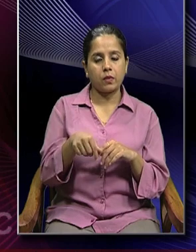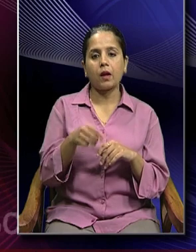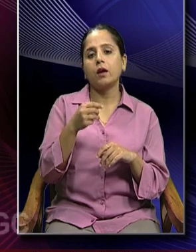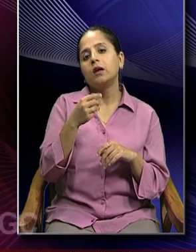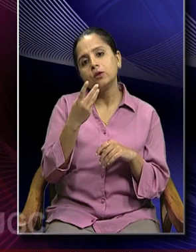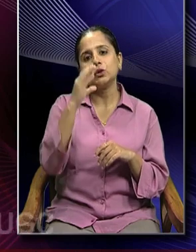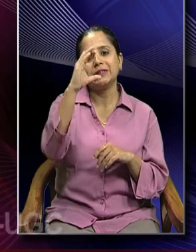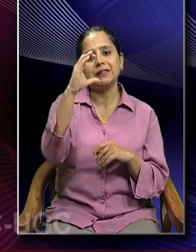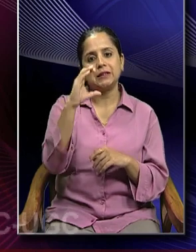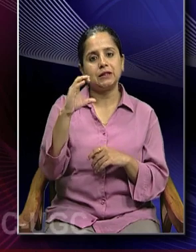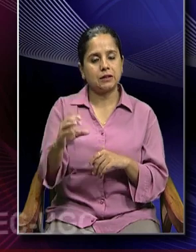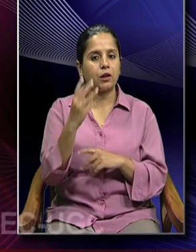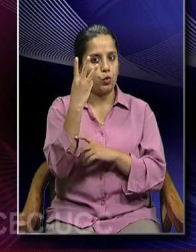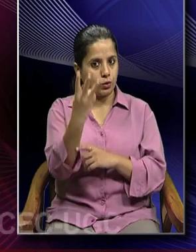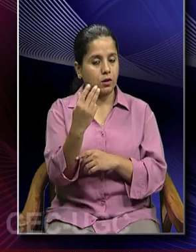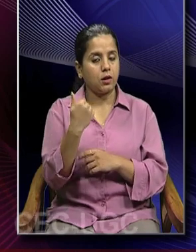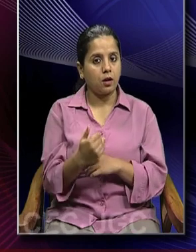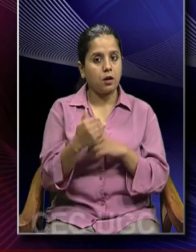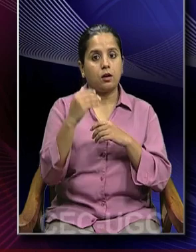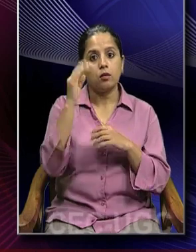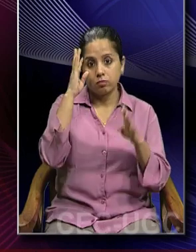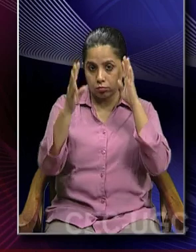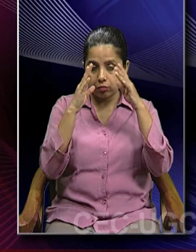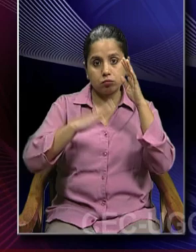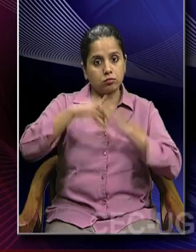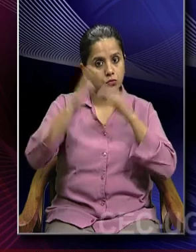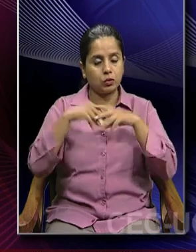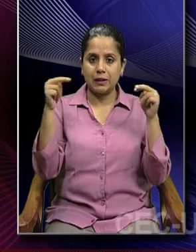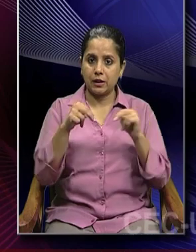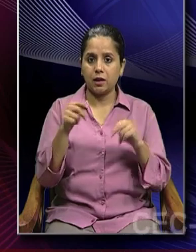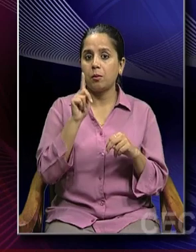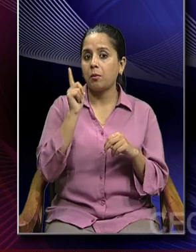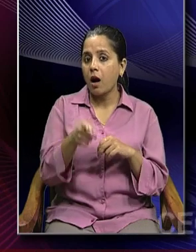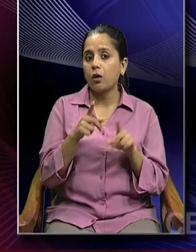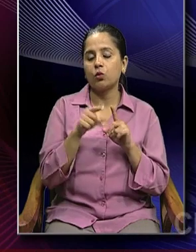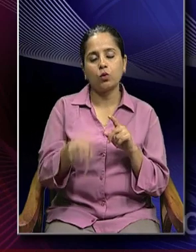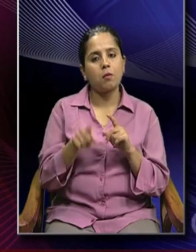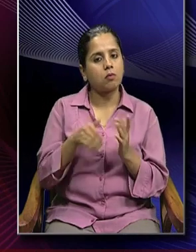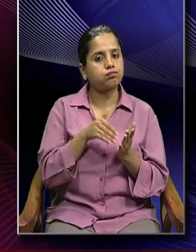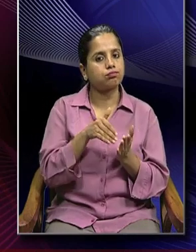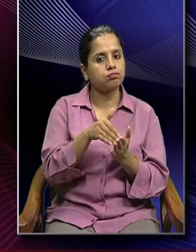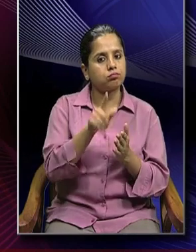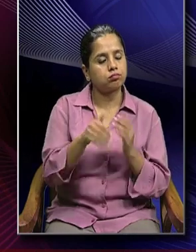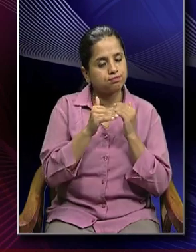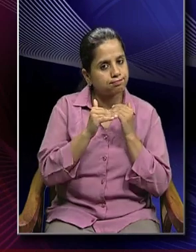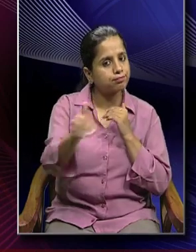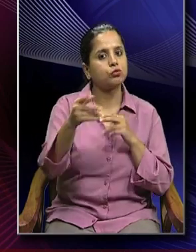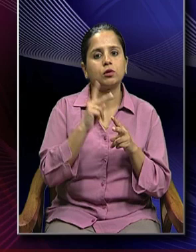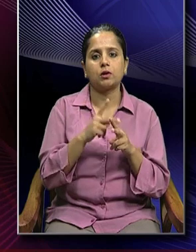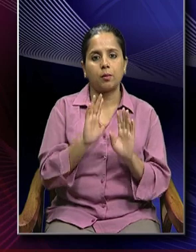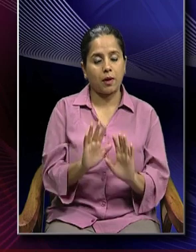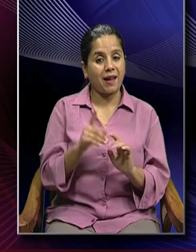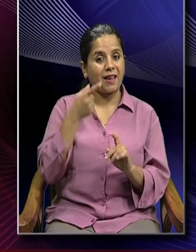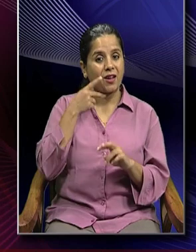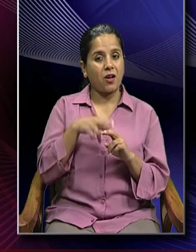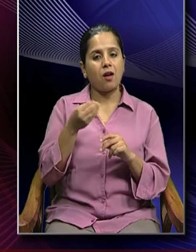CCC. The creative construction is required, but it need to be done constantly and consistently without